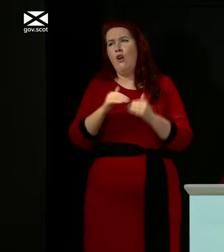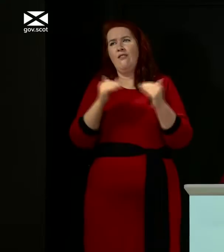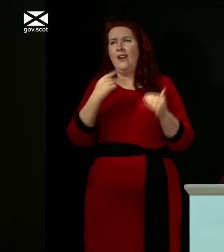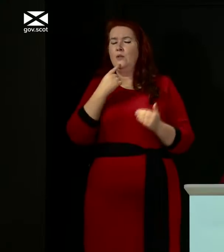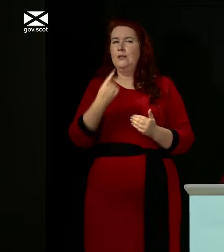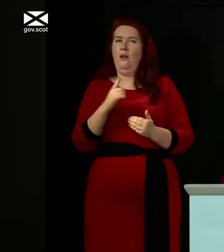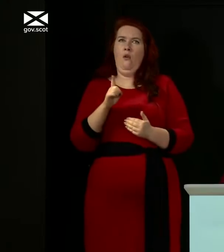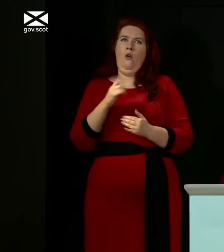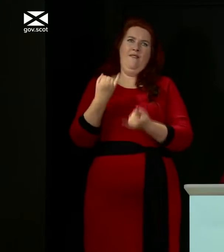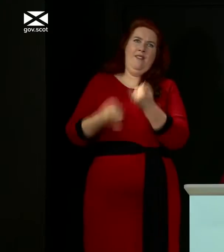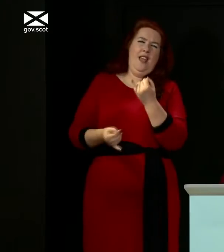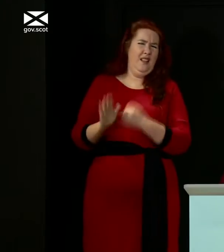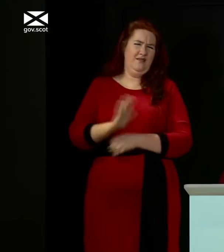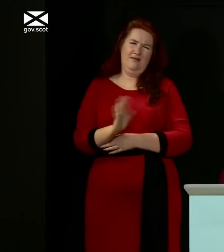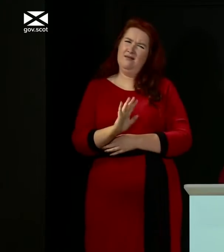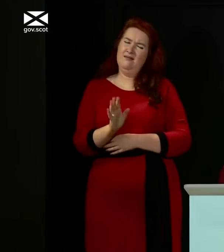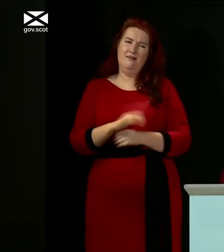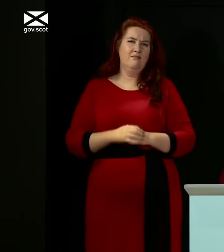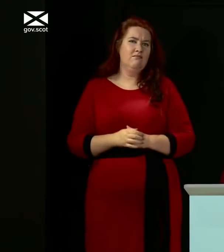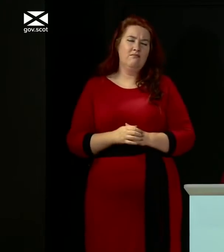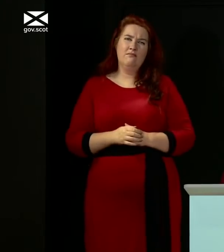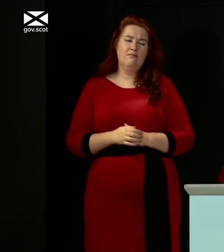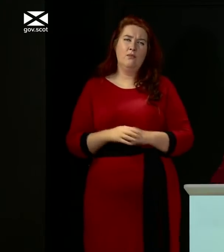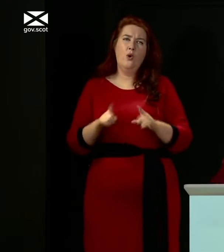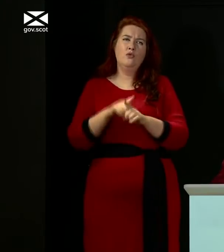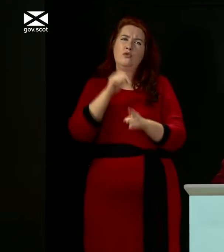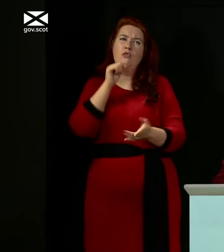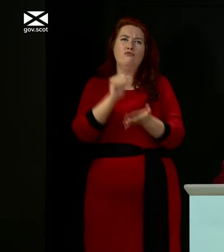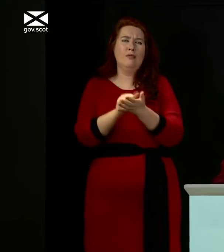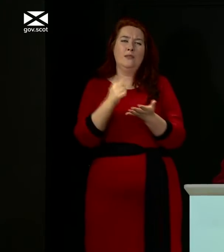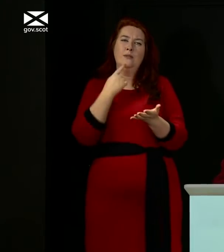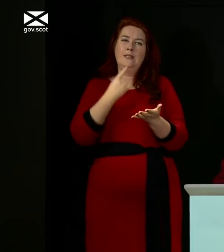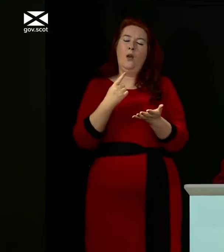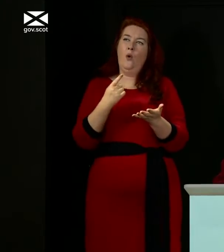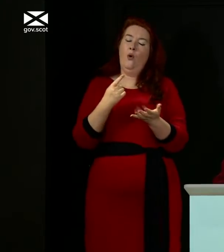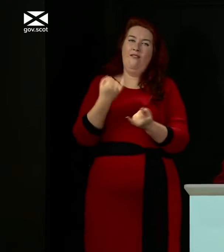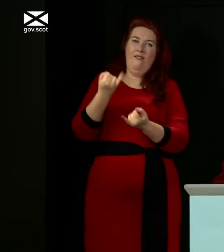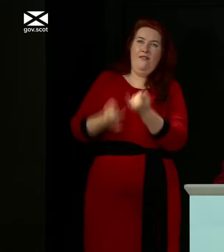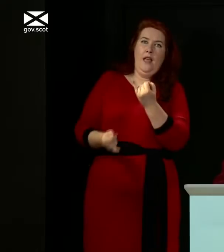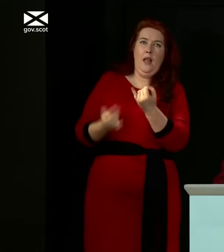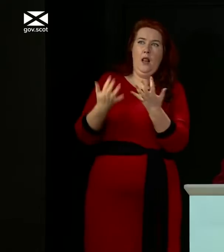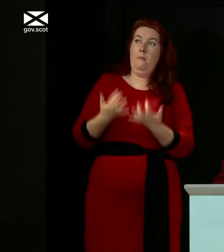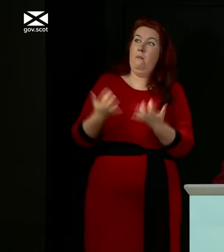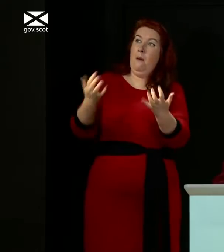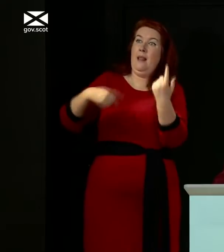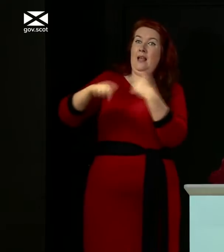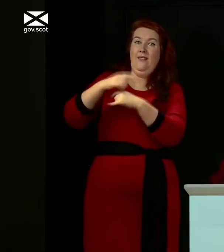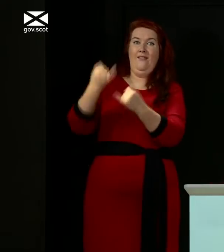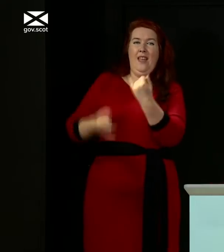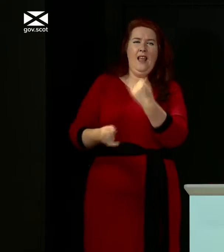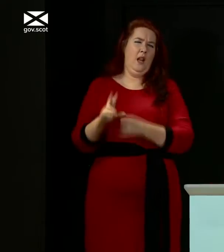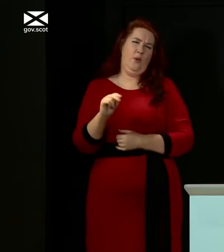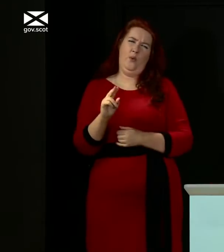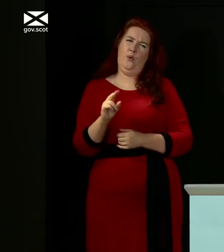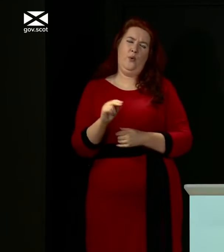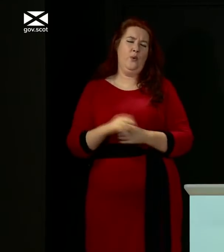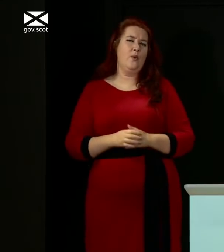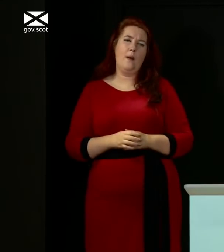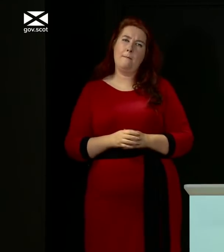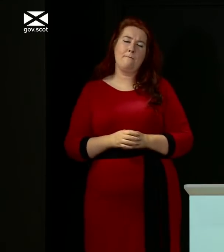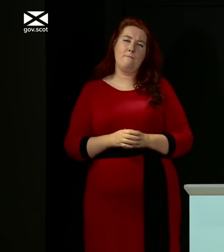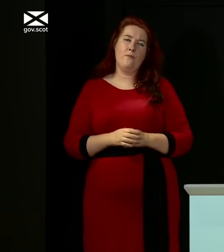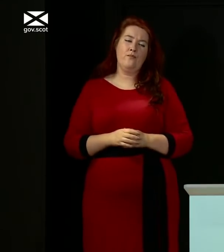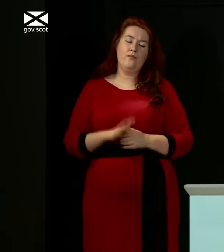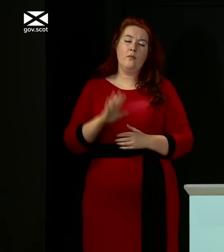It's certainly not fair to characterise it, or wouldn't be accurate to characterise it as a failure on the part of the public. We